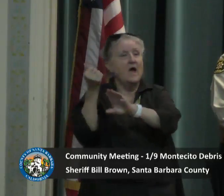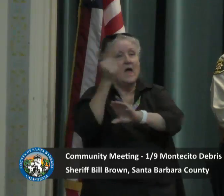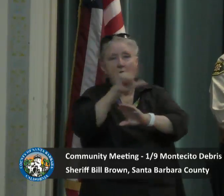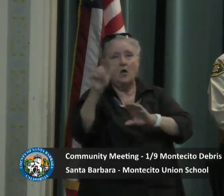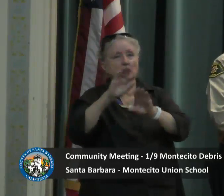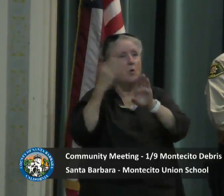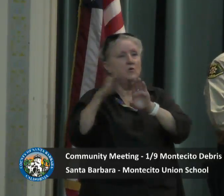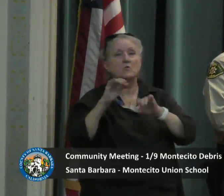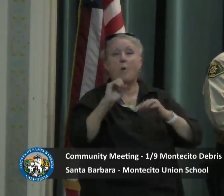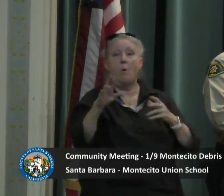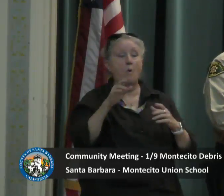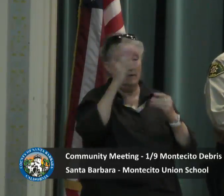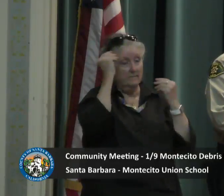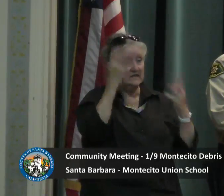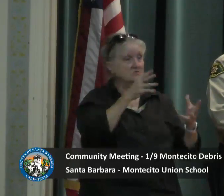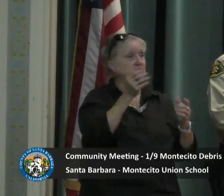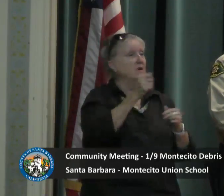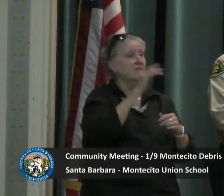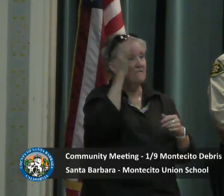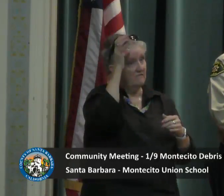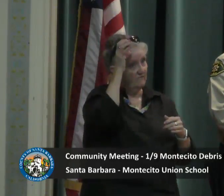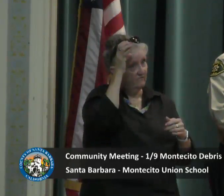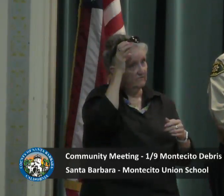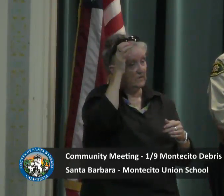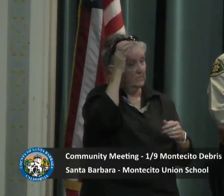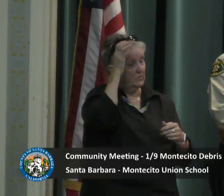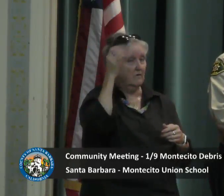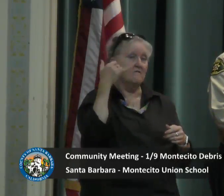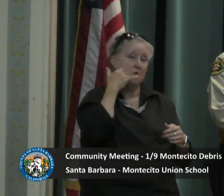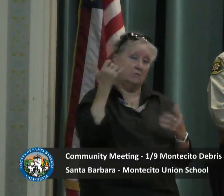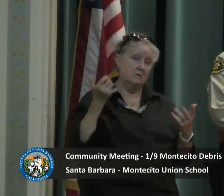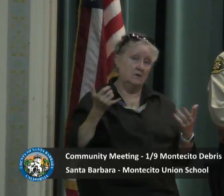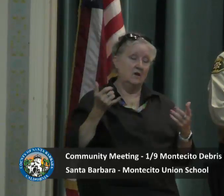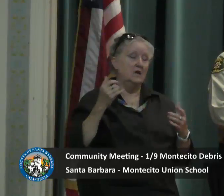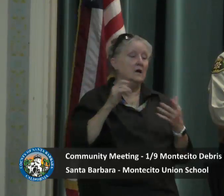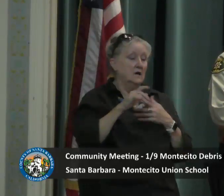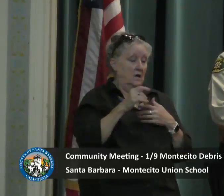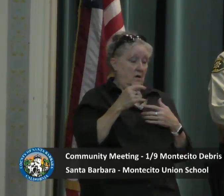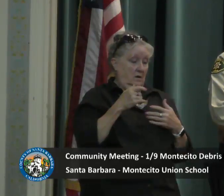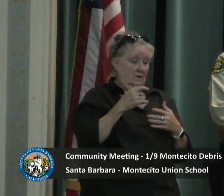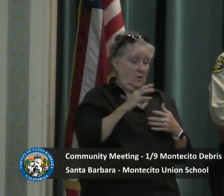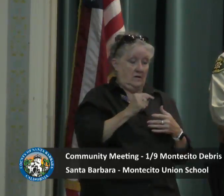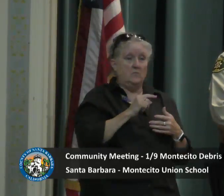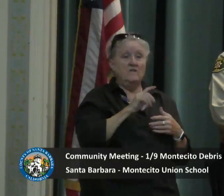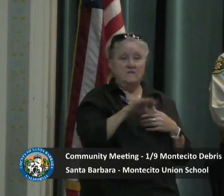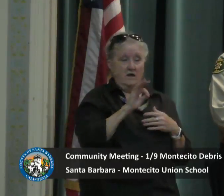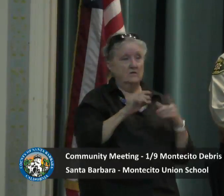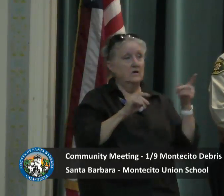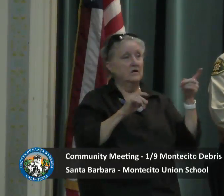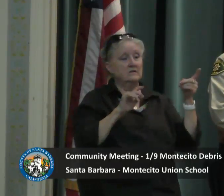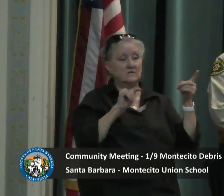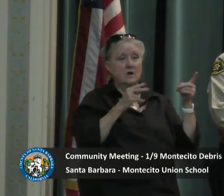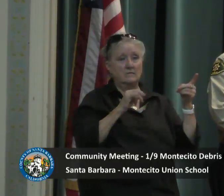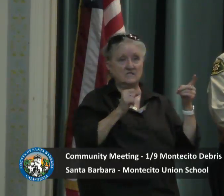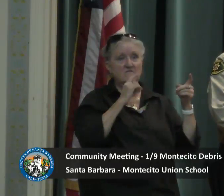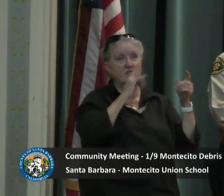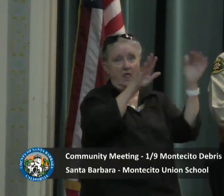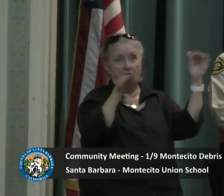to every phone or every computer. In fact, what we found in the Thomas flood